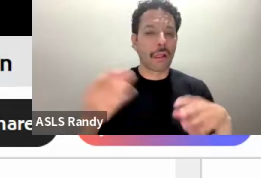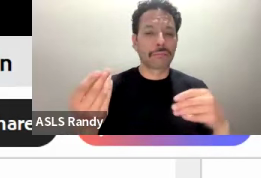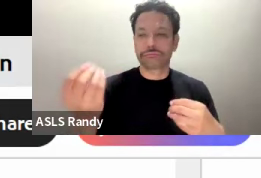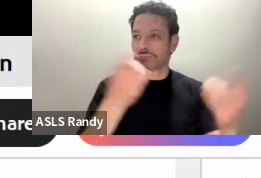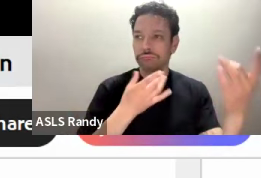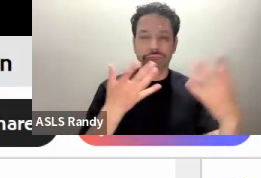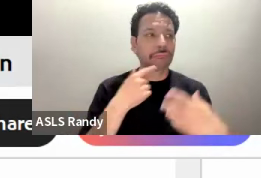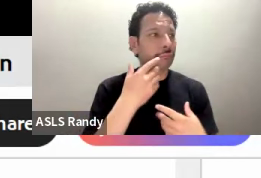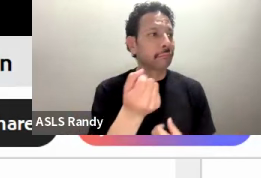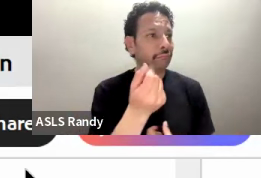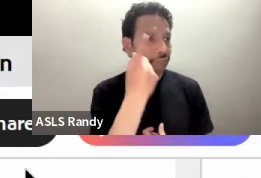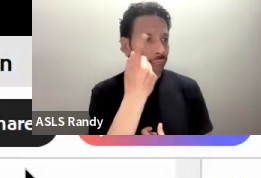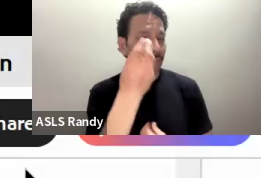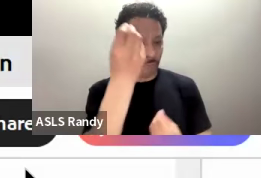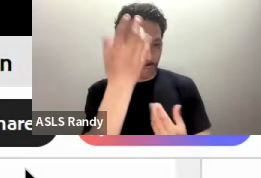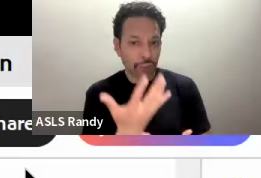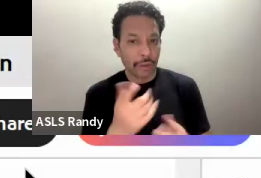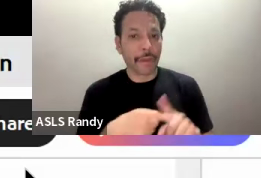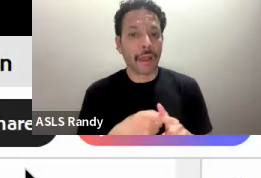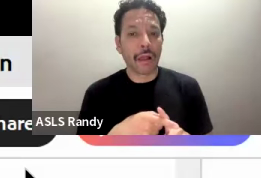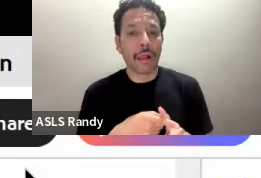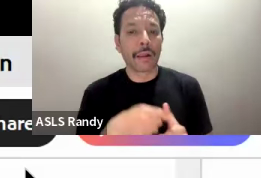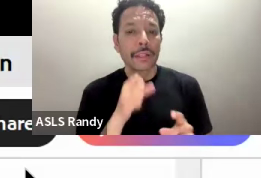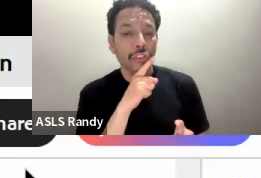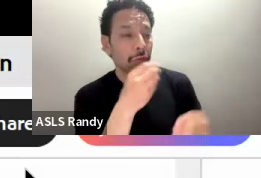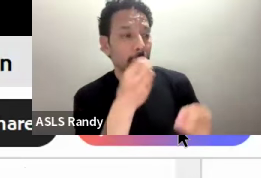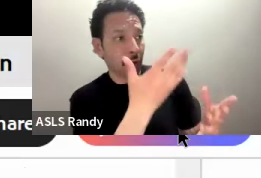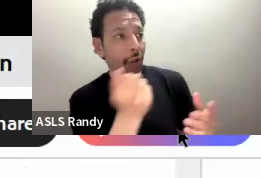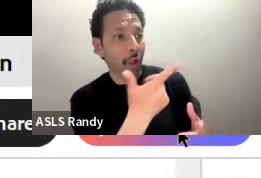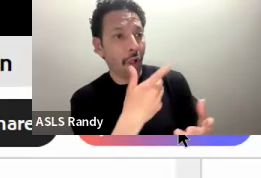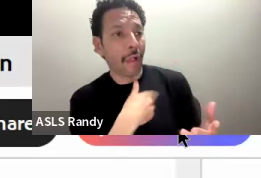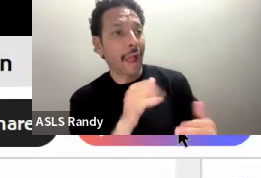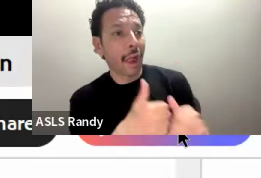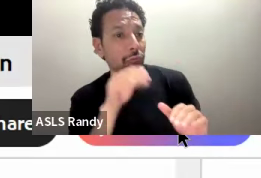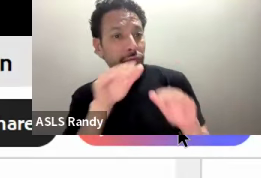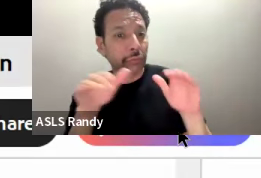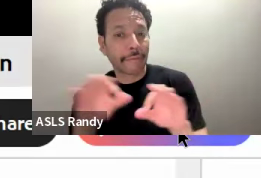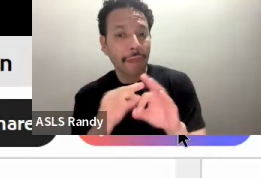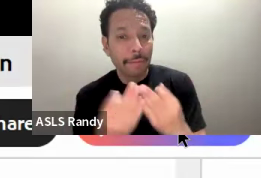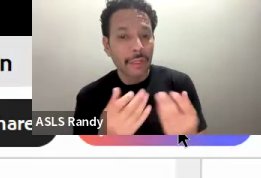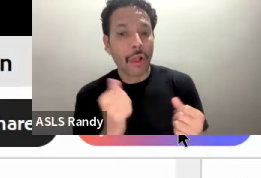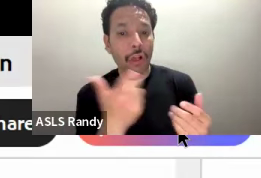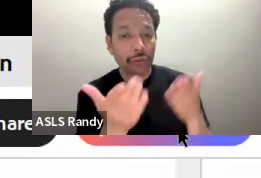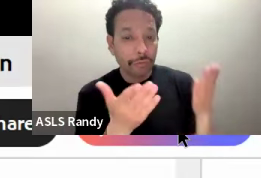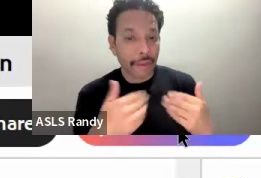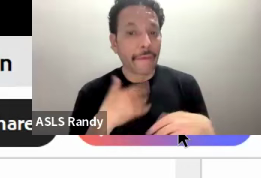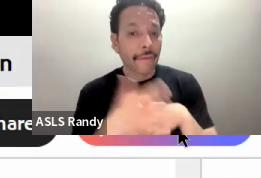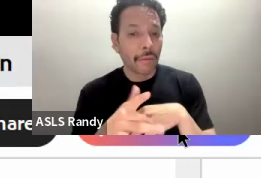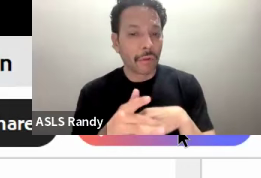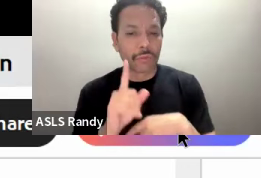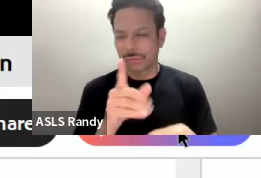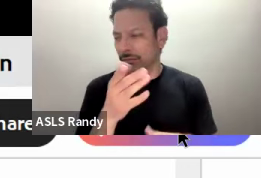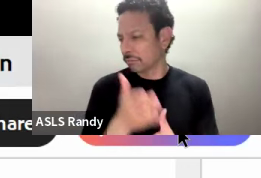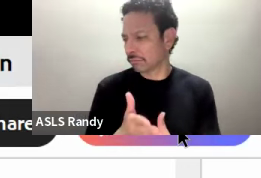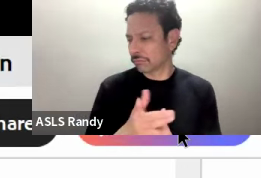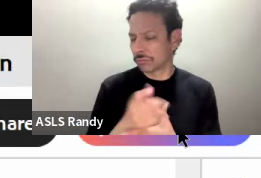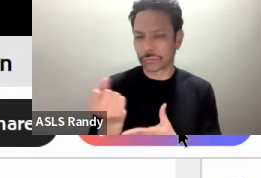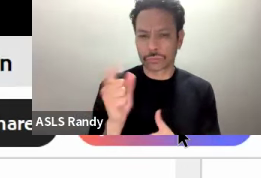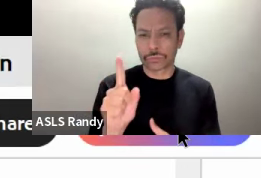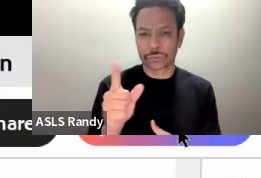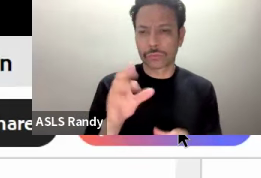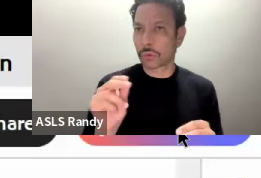to make sure that they know about all the services that are available. Oh, I don't know why that stopped. Hold on.